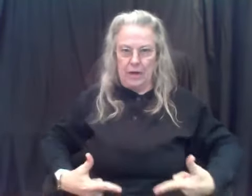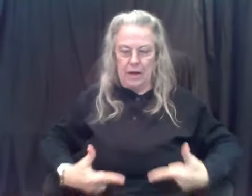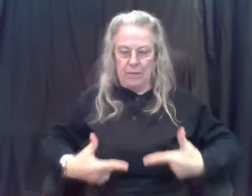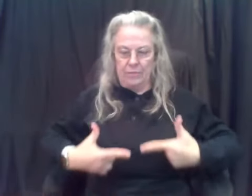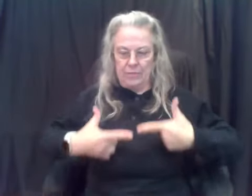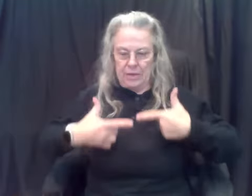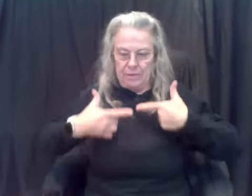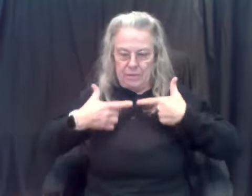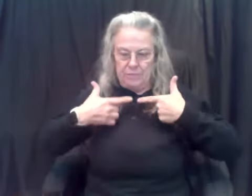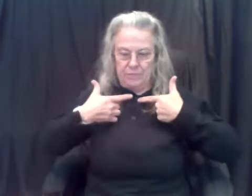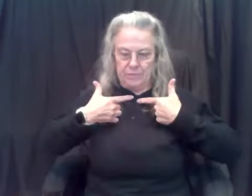up